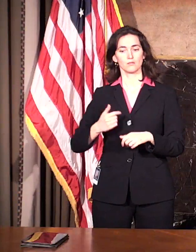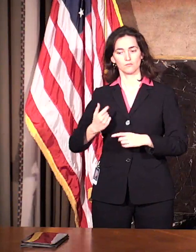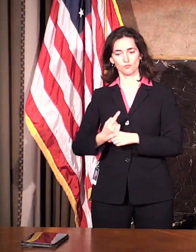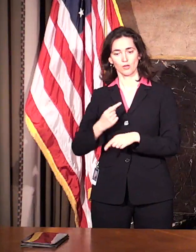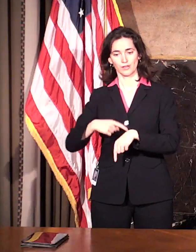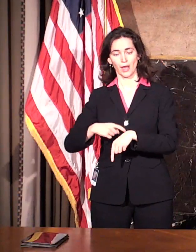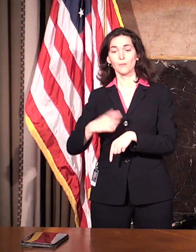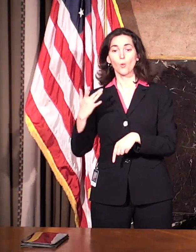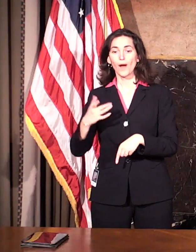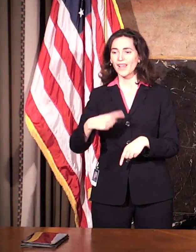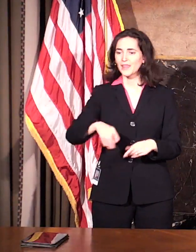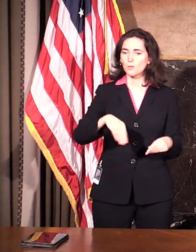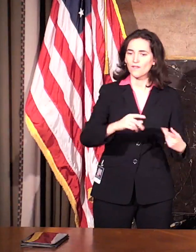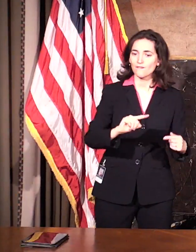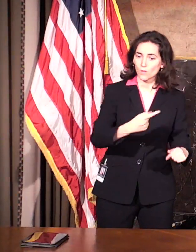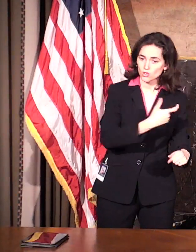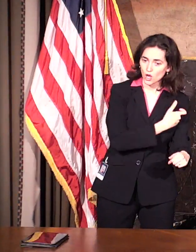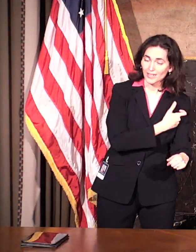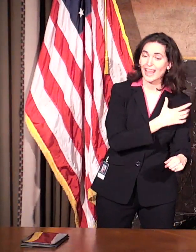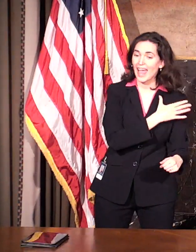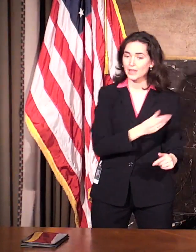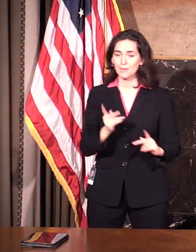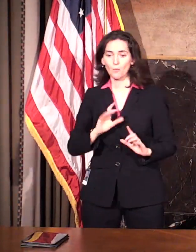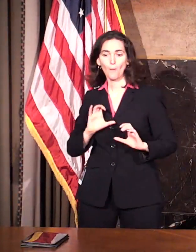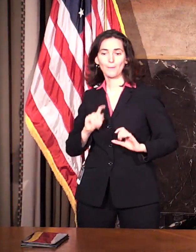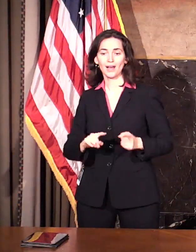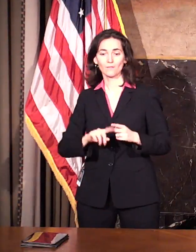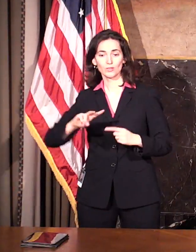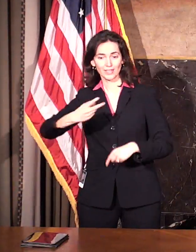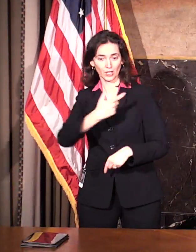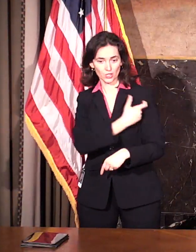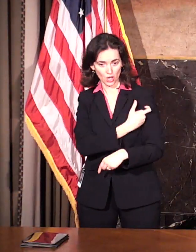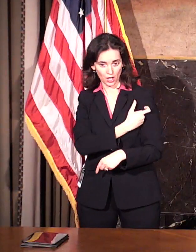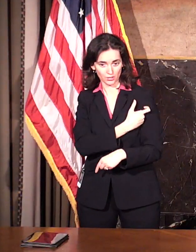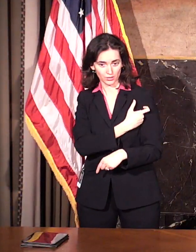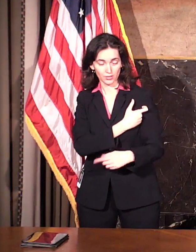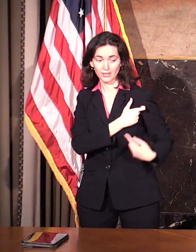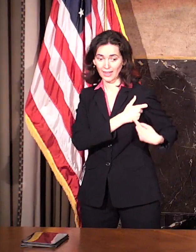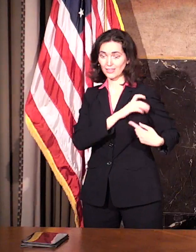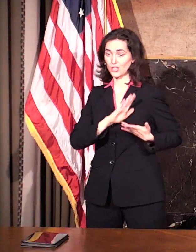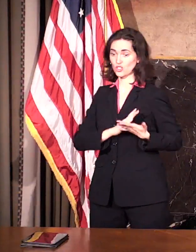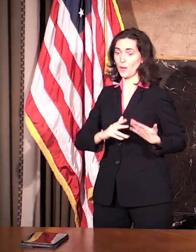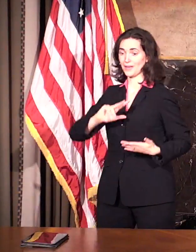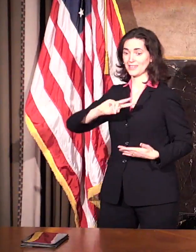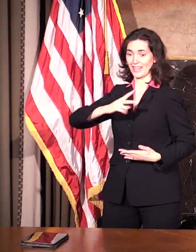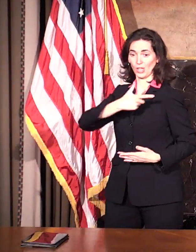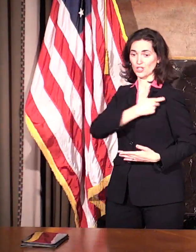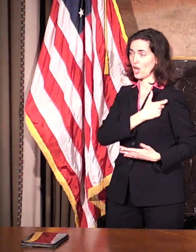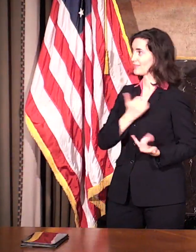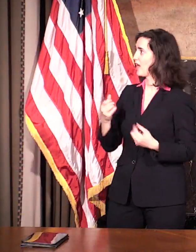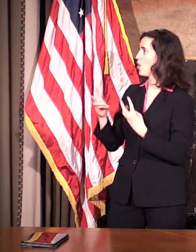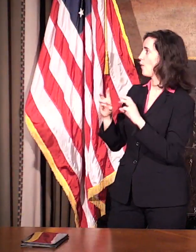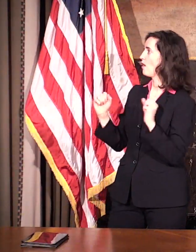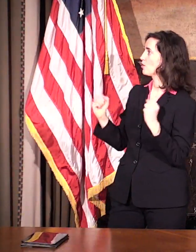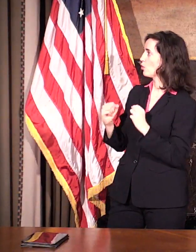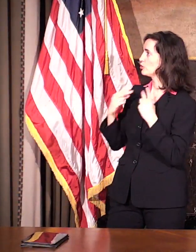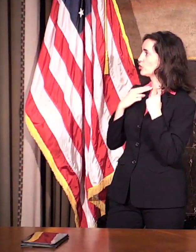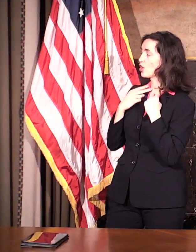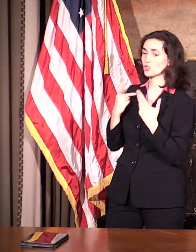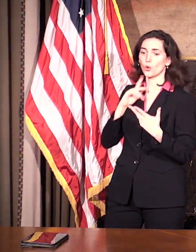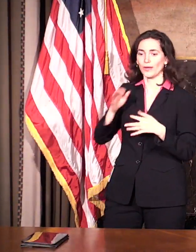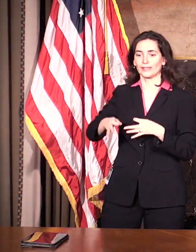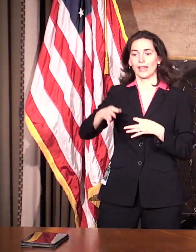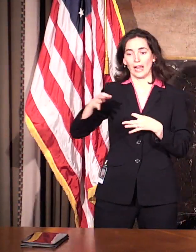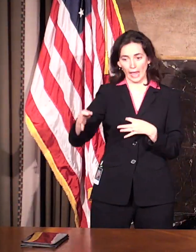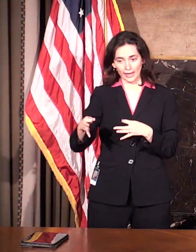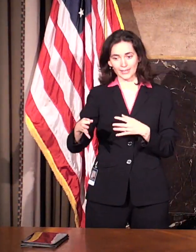also doing second doses with that as well, and some delayed second doses on top of that. So I would expect a week or two, but I think